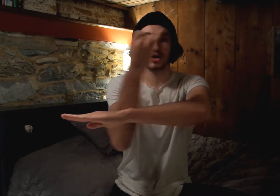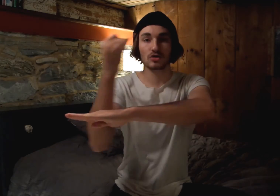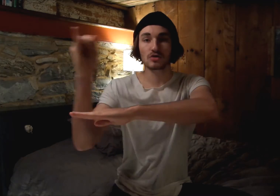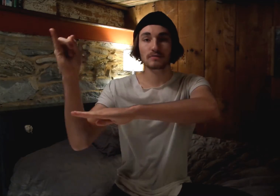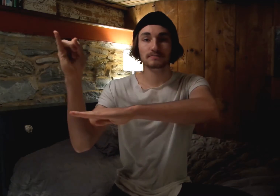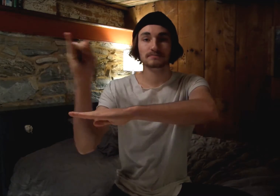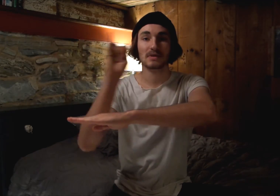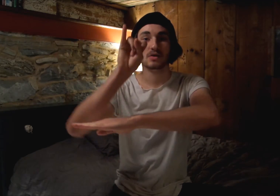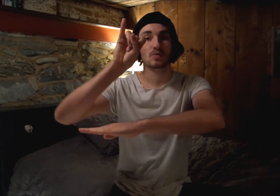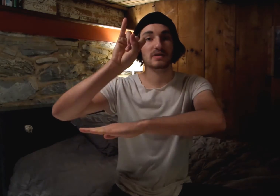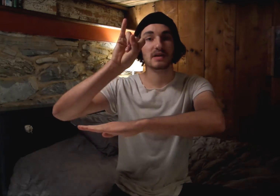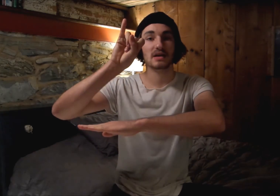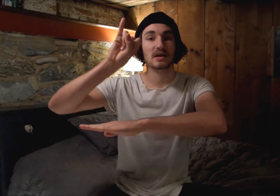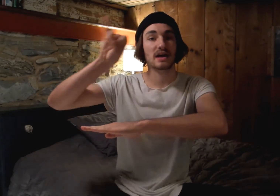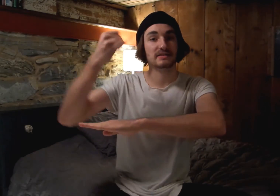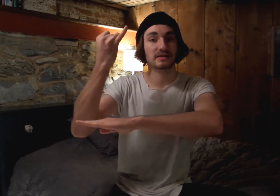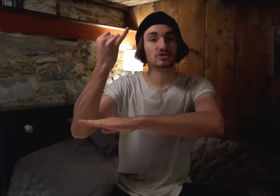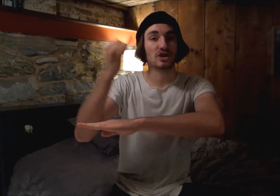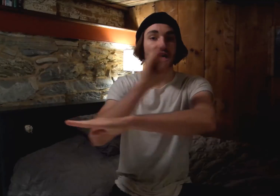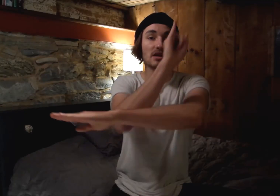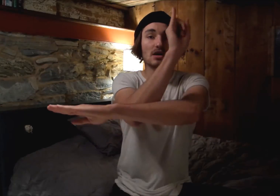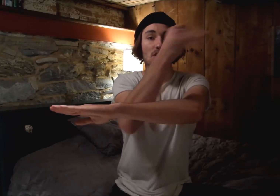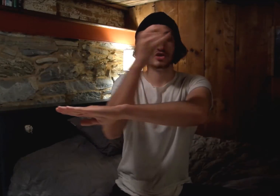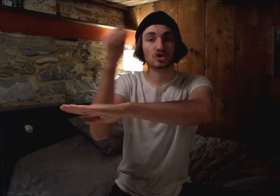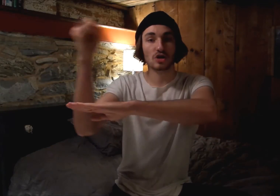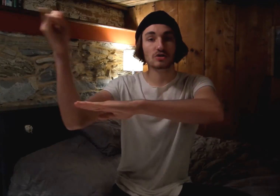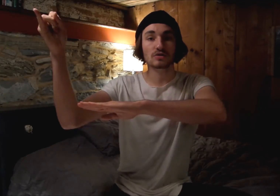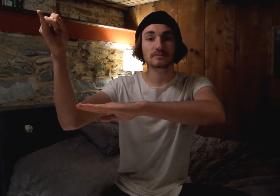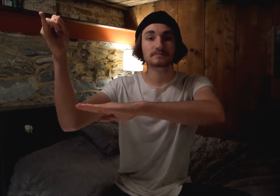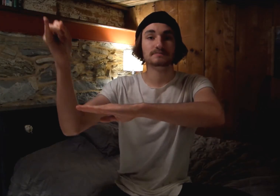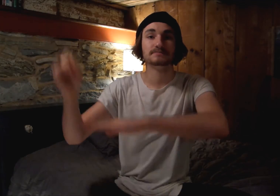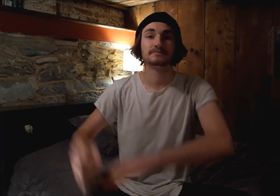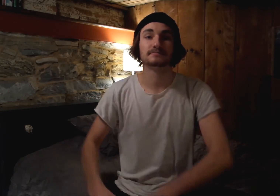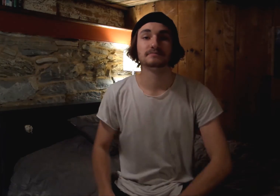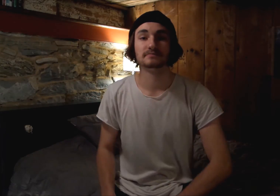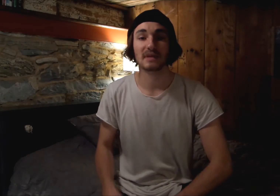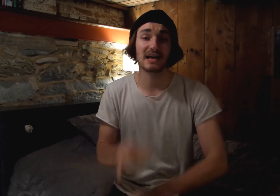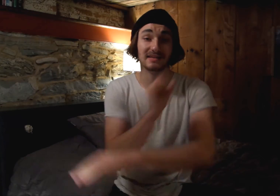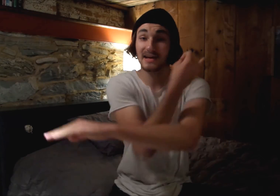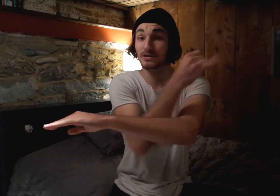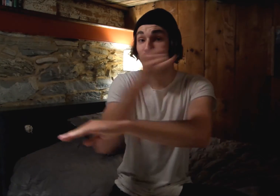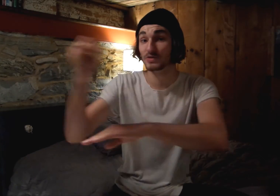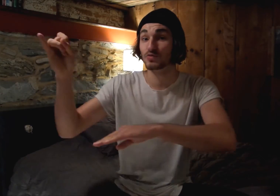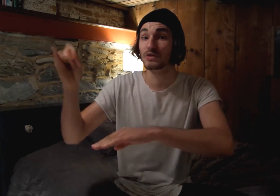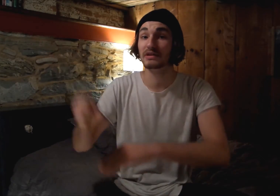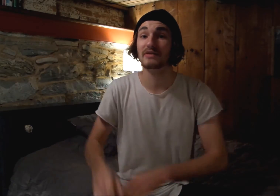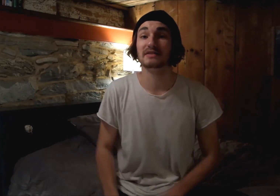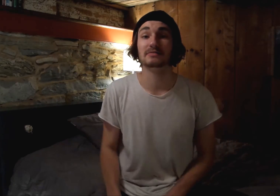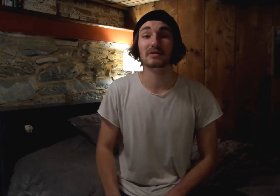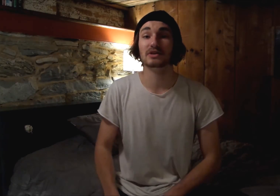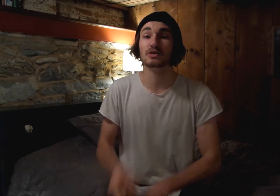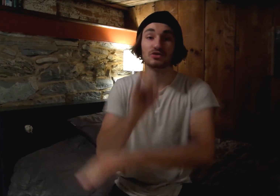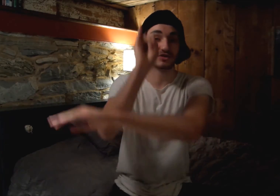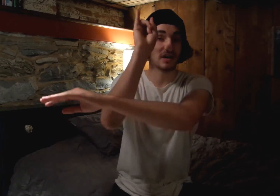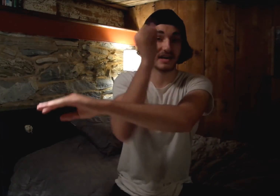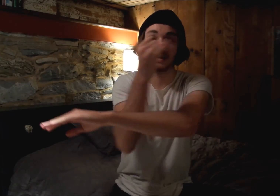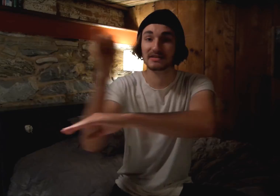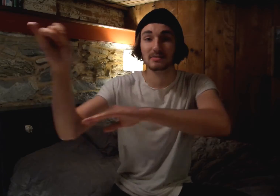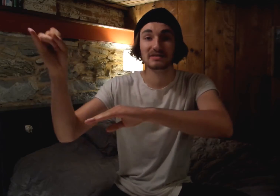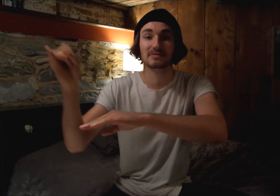jungle, with a ASLJ, jungle. And that is really fast in my video, so just kind of hit it as many times as